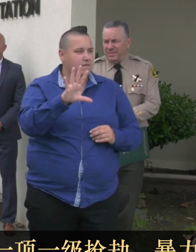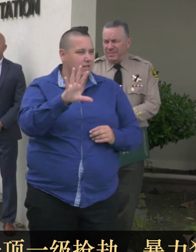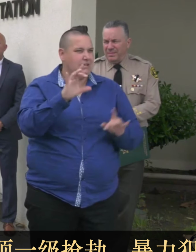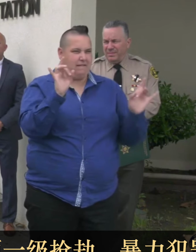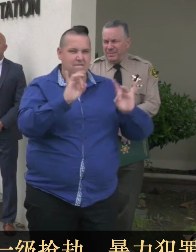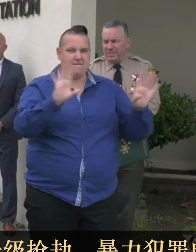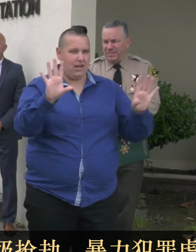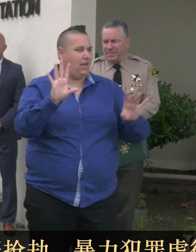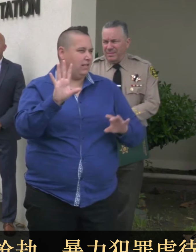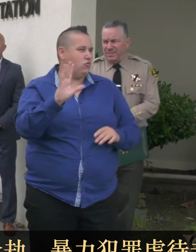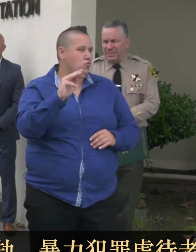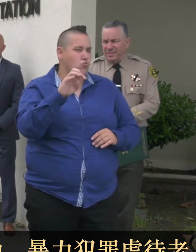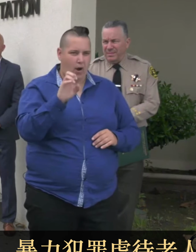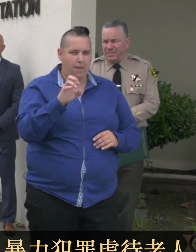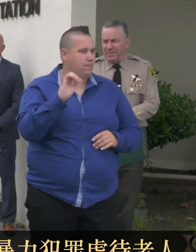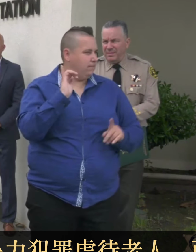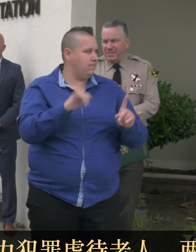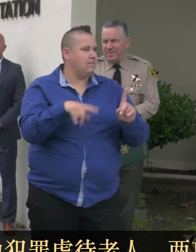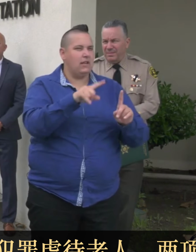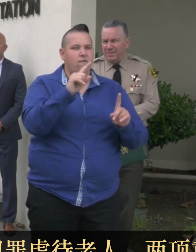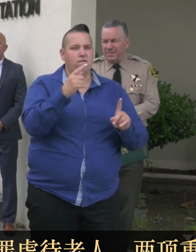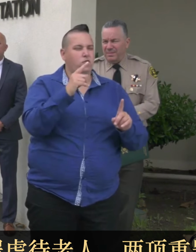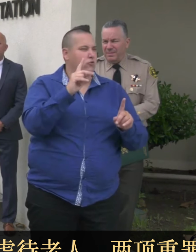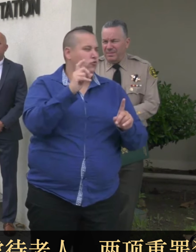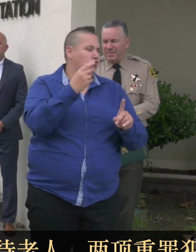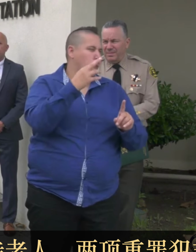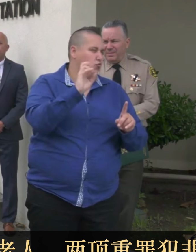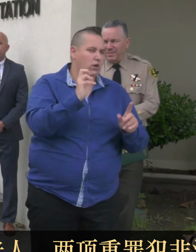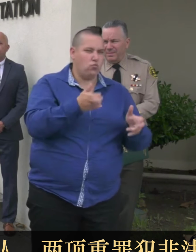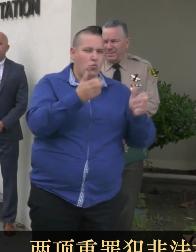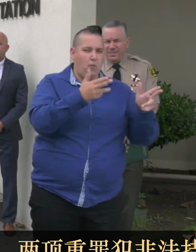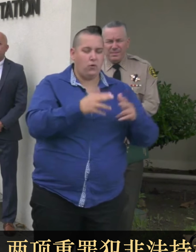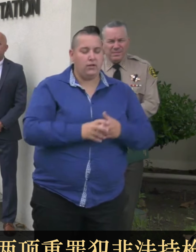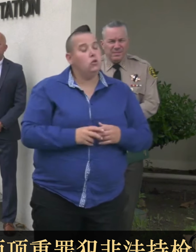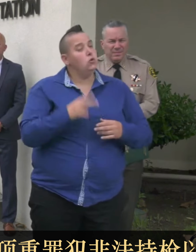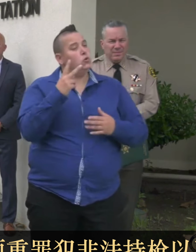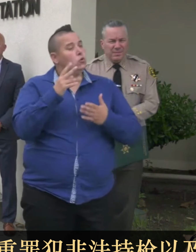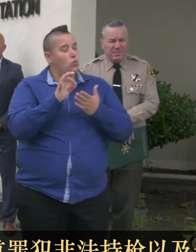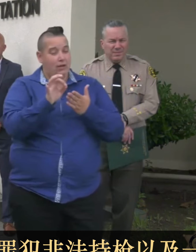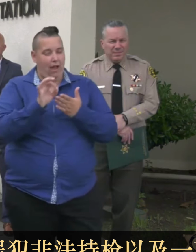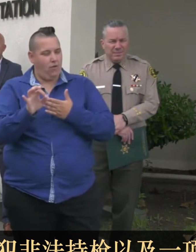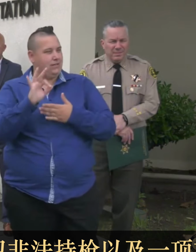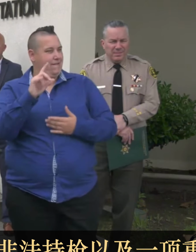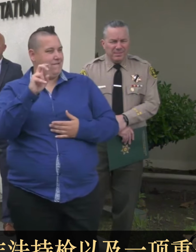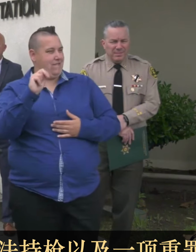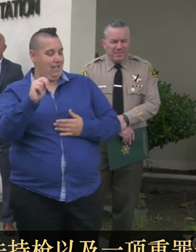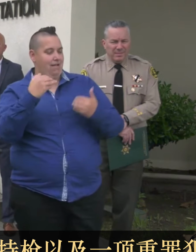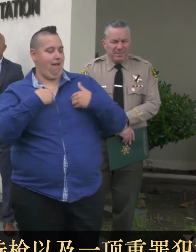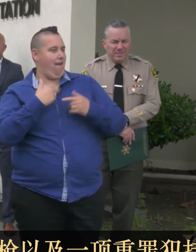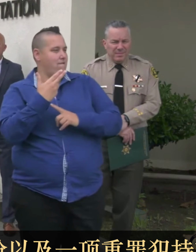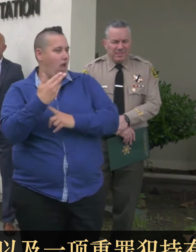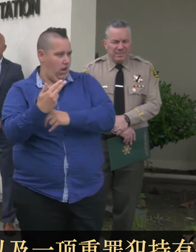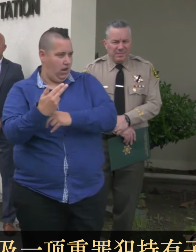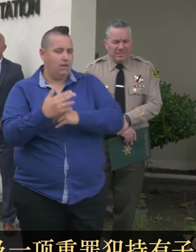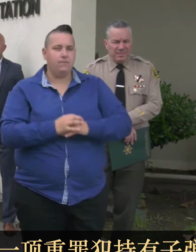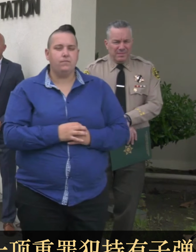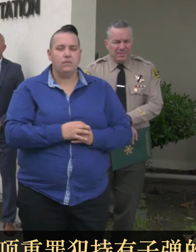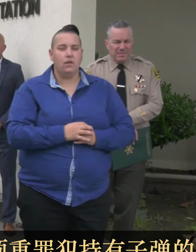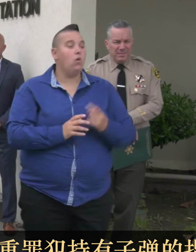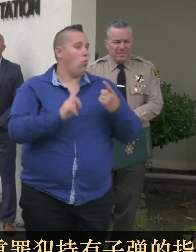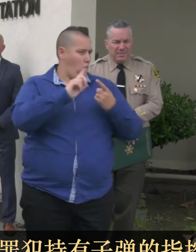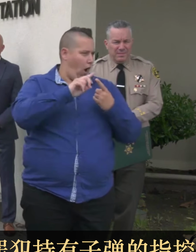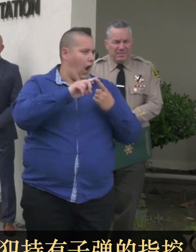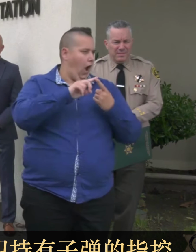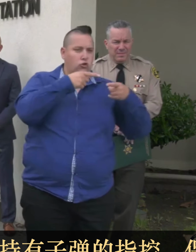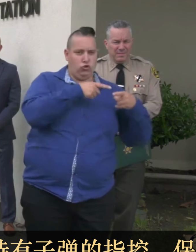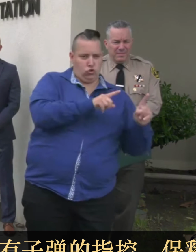a violent crime. That would be our first-degree robbery. Two counts of a felon in possession of a firearm, one of which would